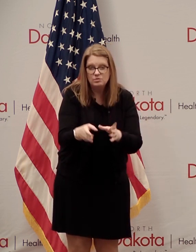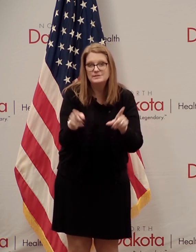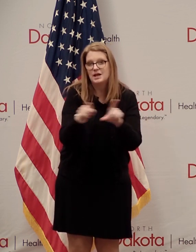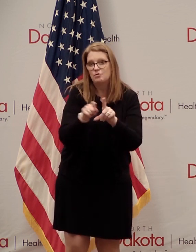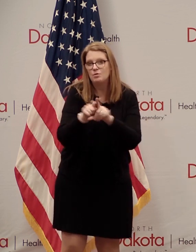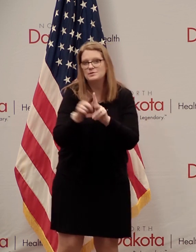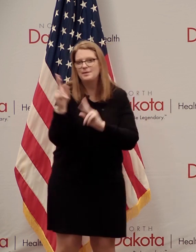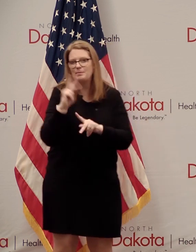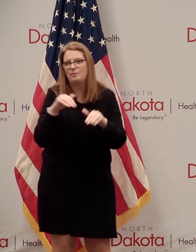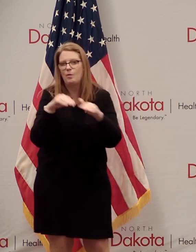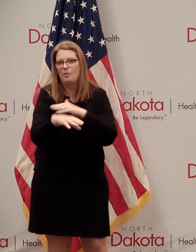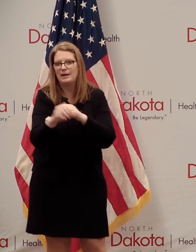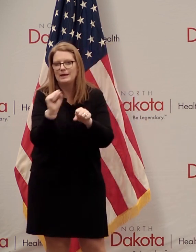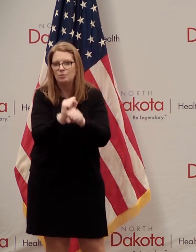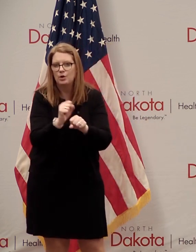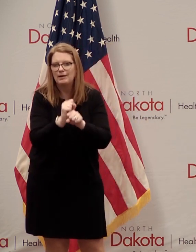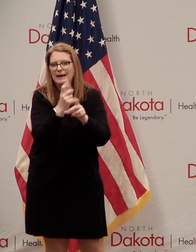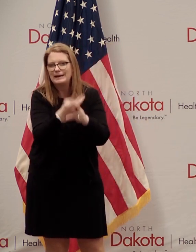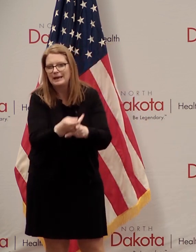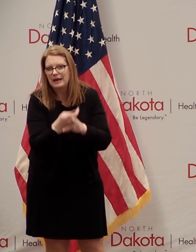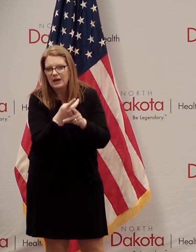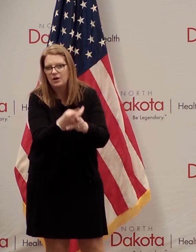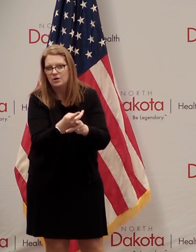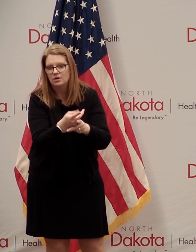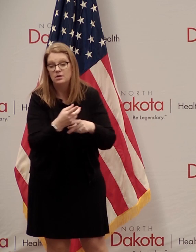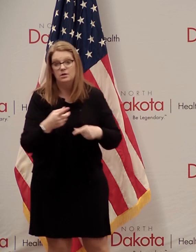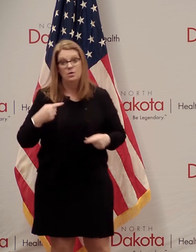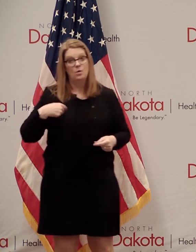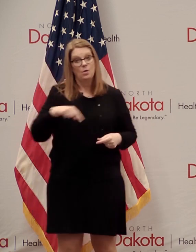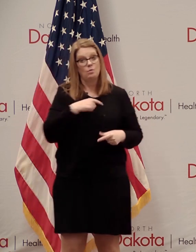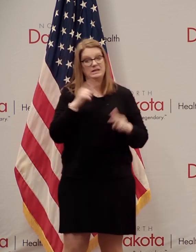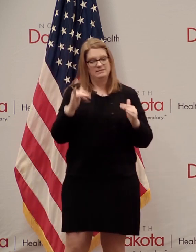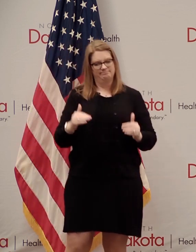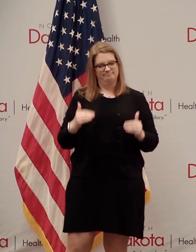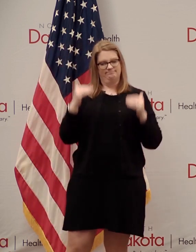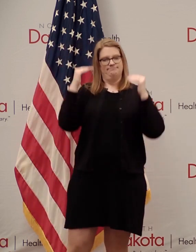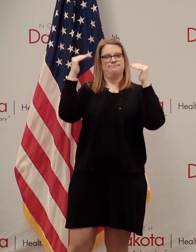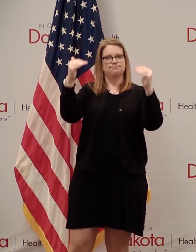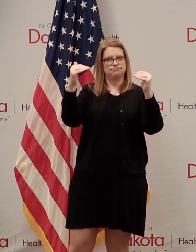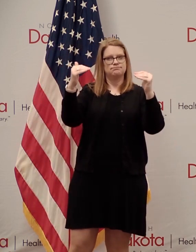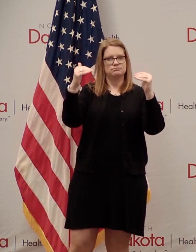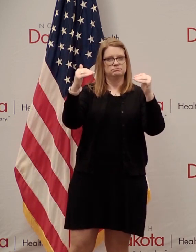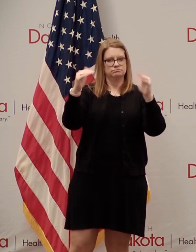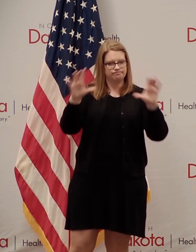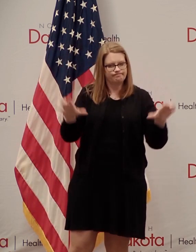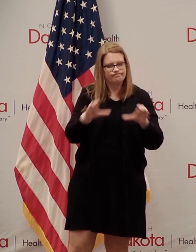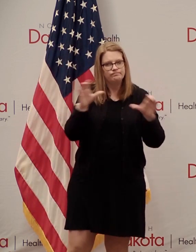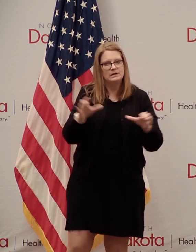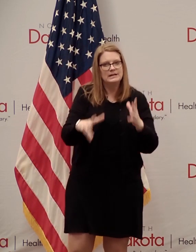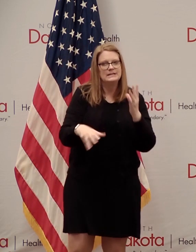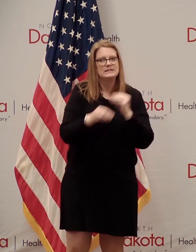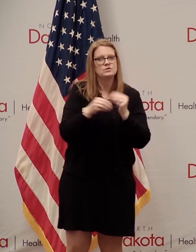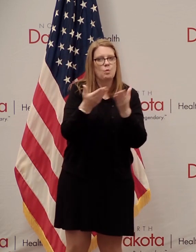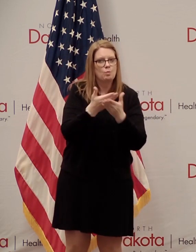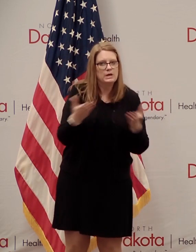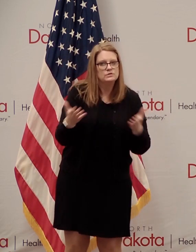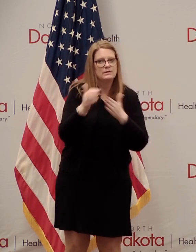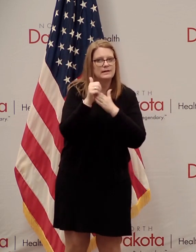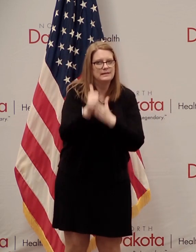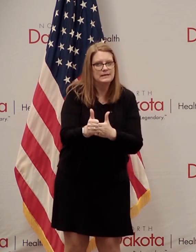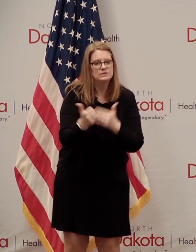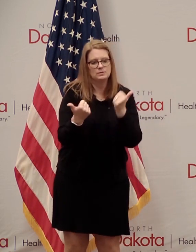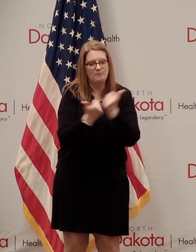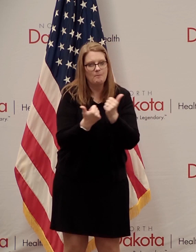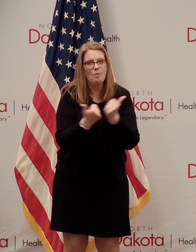that end, we need to significantly enhance our efforts with additional resources and additional leadership to support